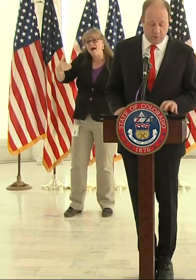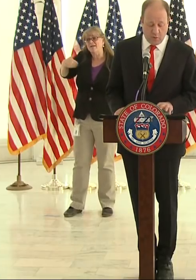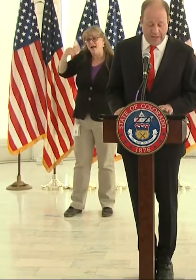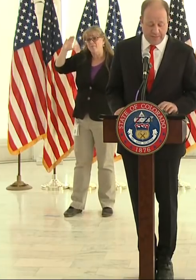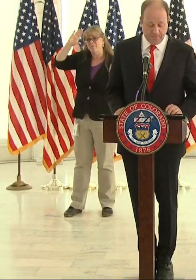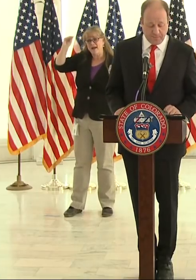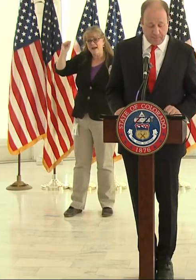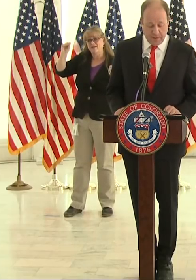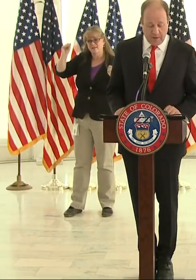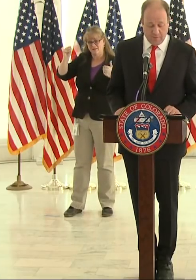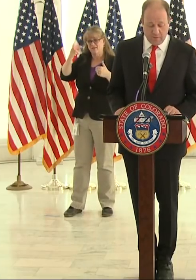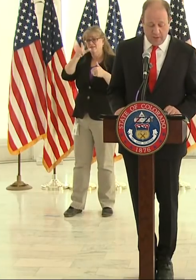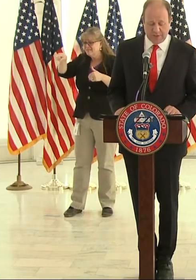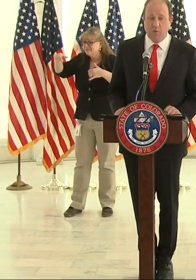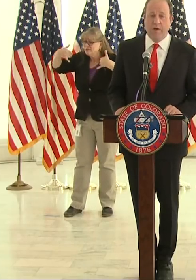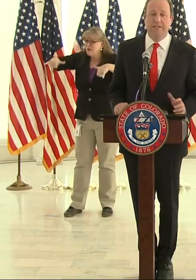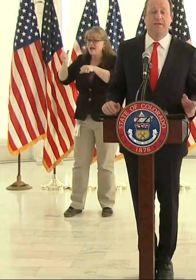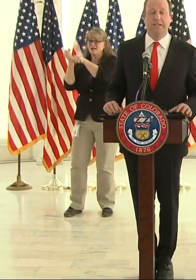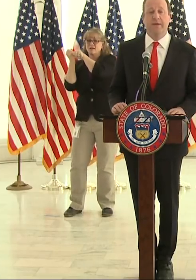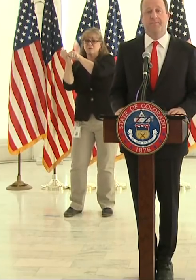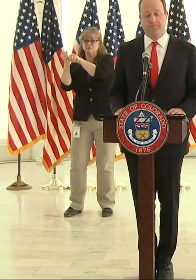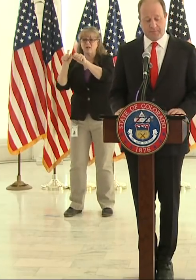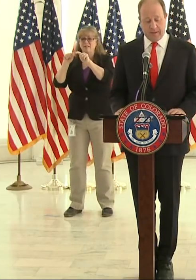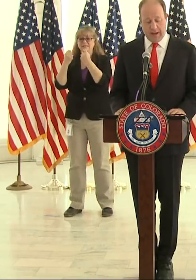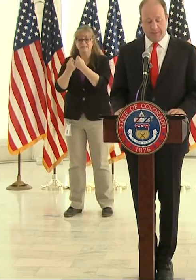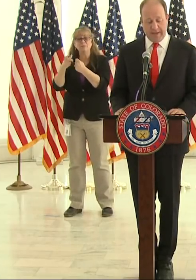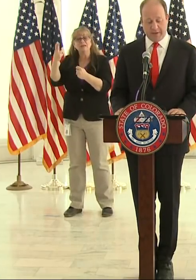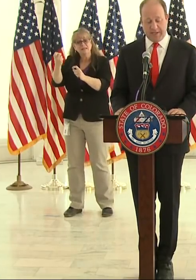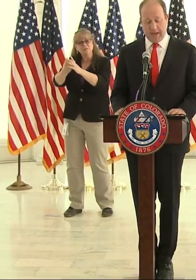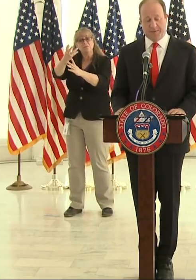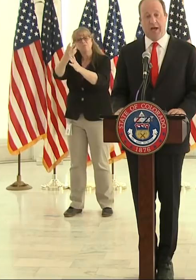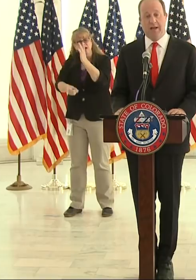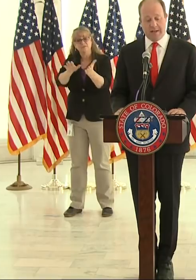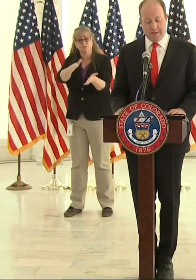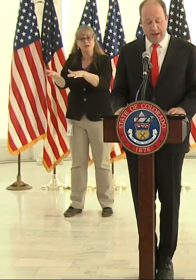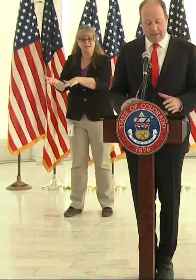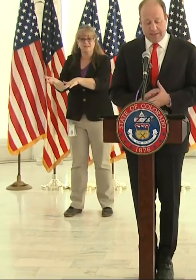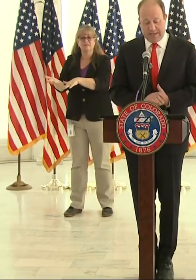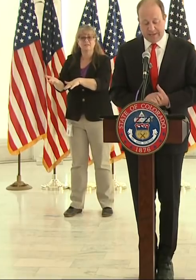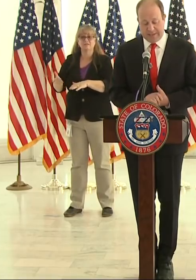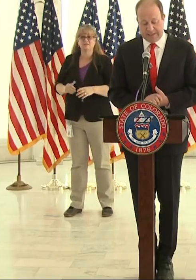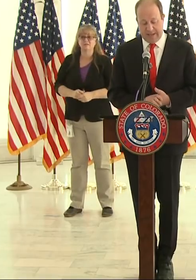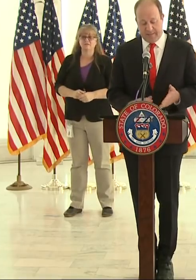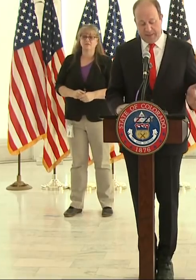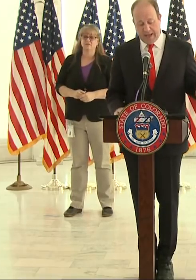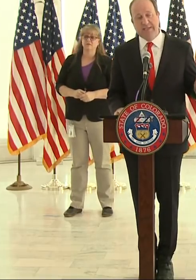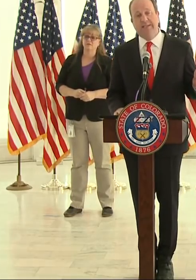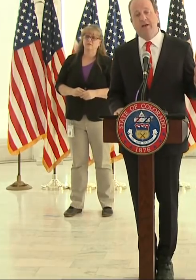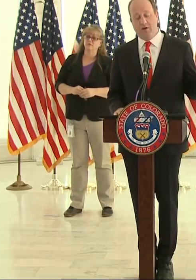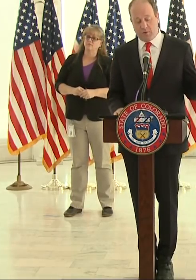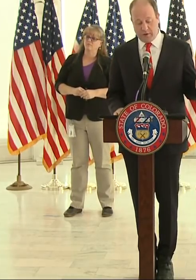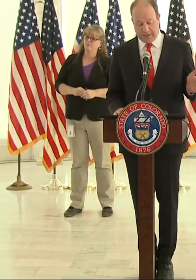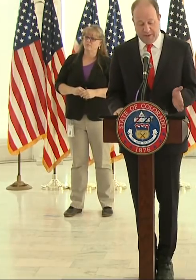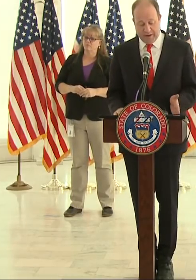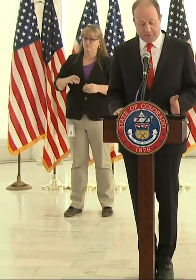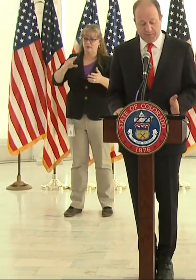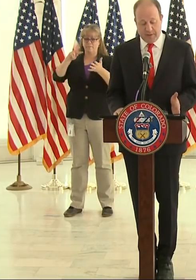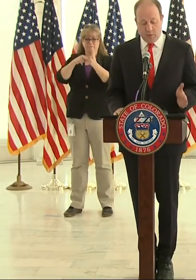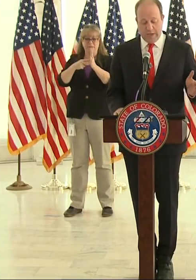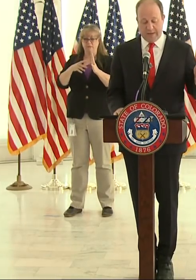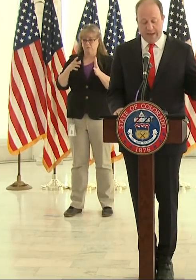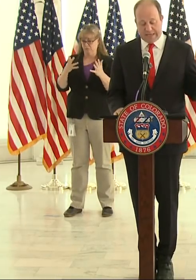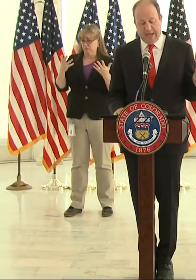much lower rate overall. So what does all this mean? Here's the upshot. The modeling tells us that as a stay-at-home order